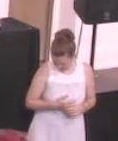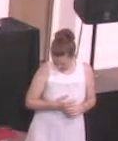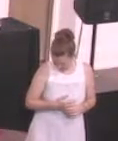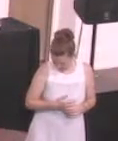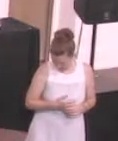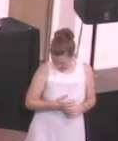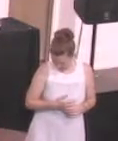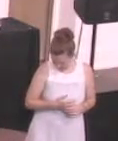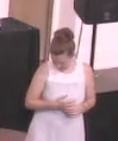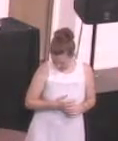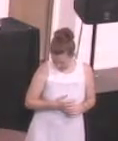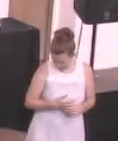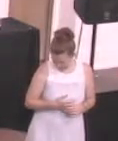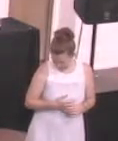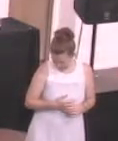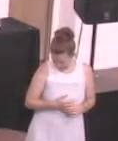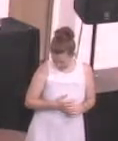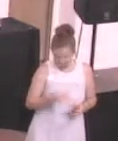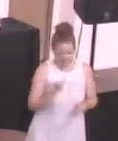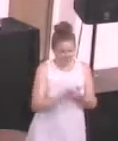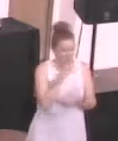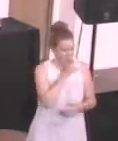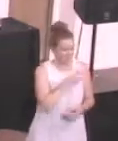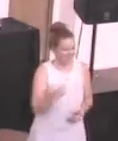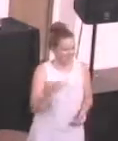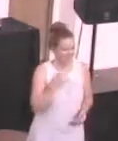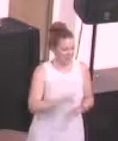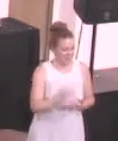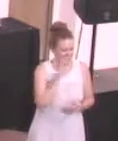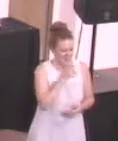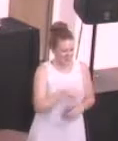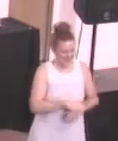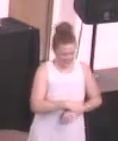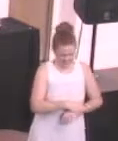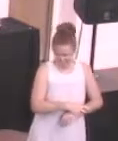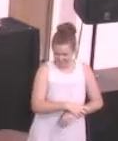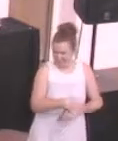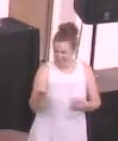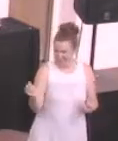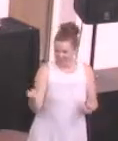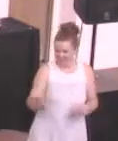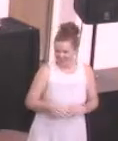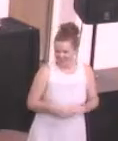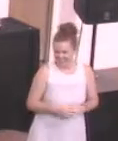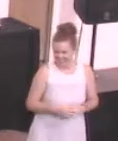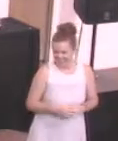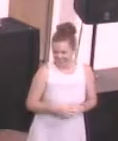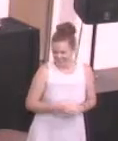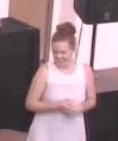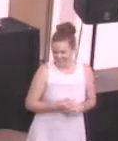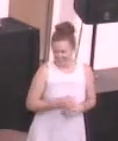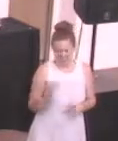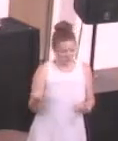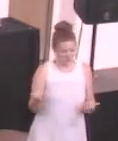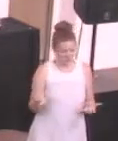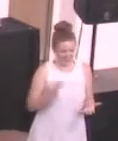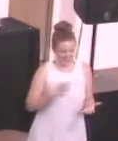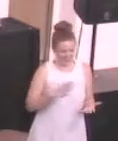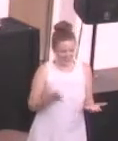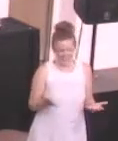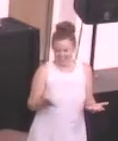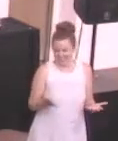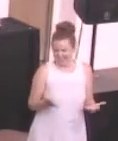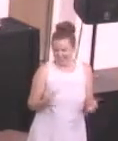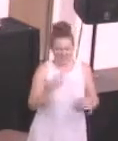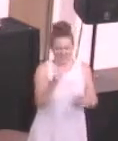There you go. Yeah, that's just weird. That's just weird. How you doing, man? Yeah, good. Yeah, it's another day at